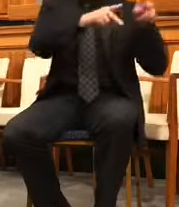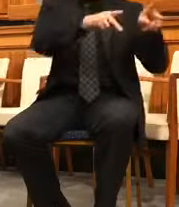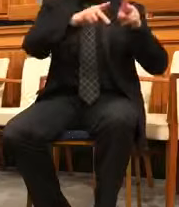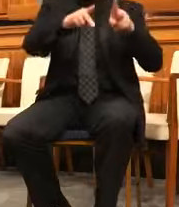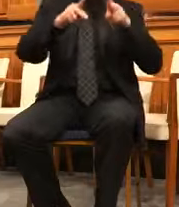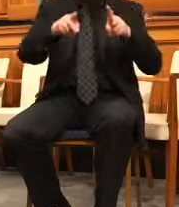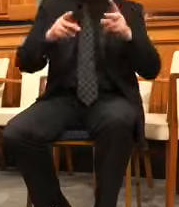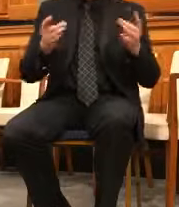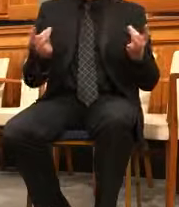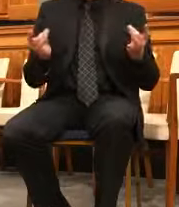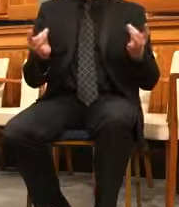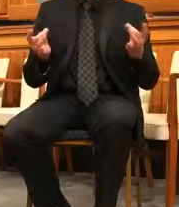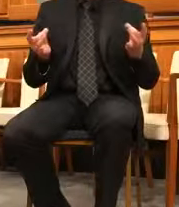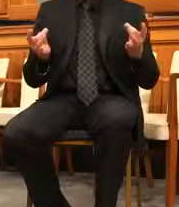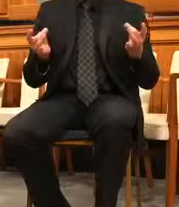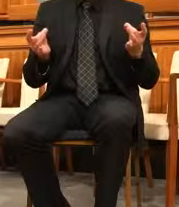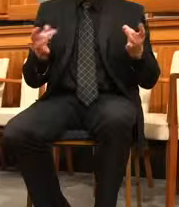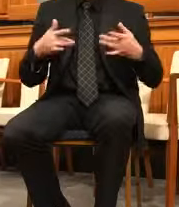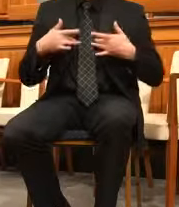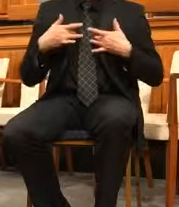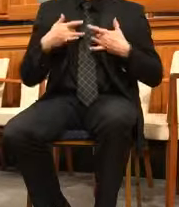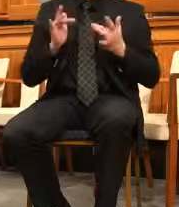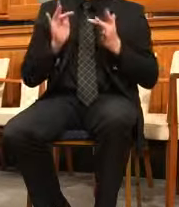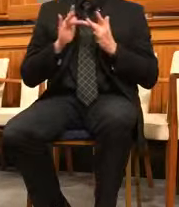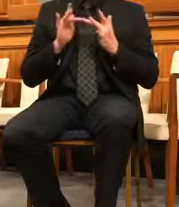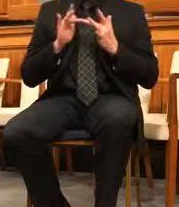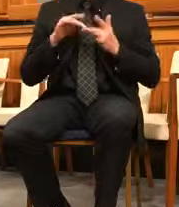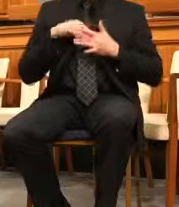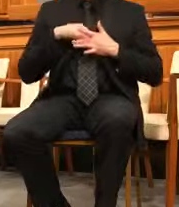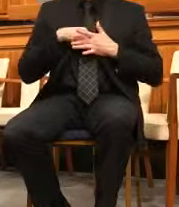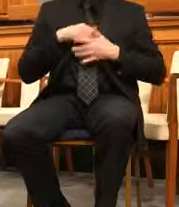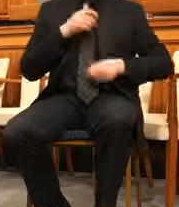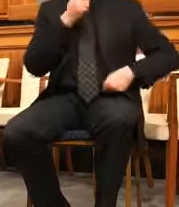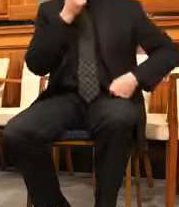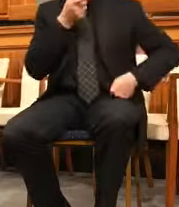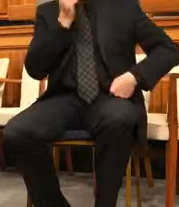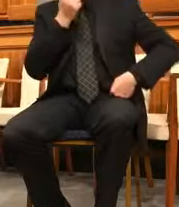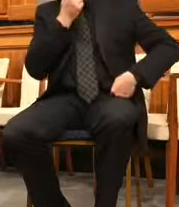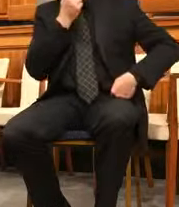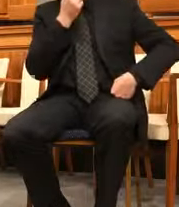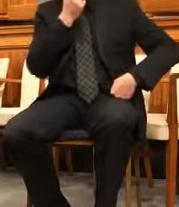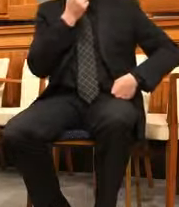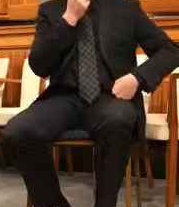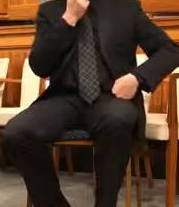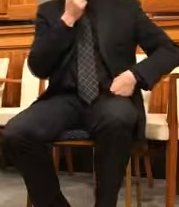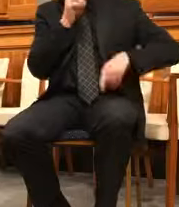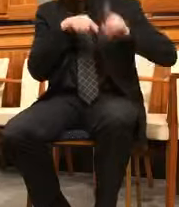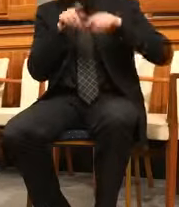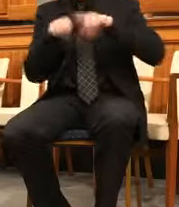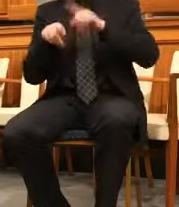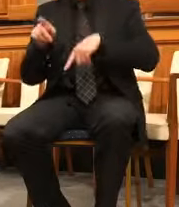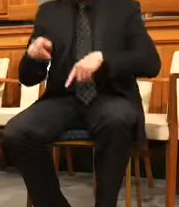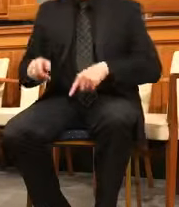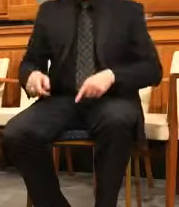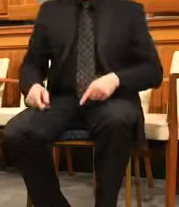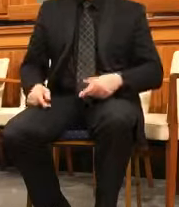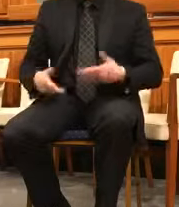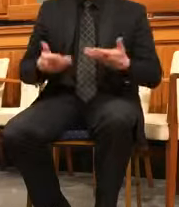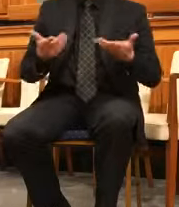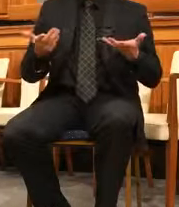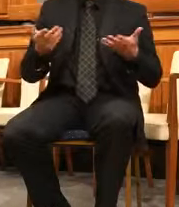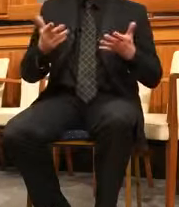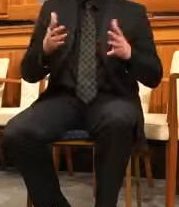is in you. Or the God who you are. And various other things. Or to get in touch with